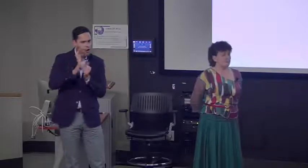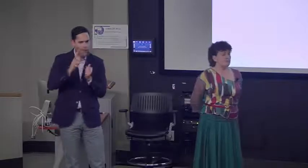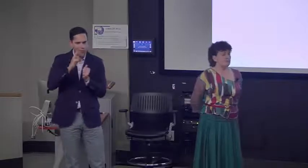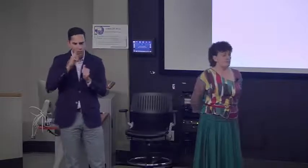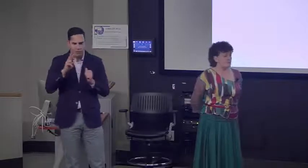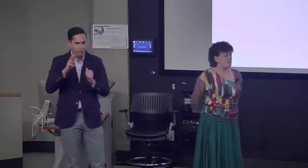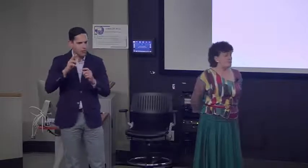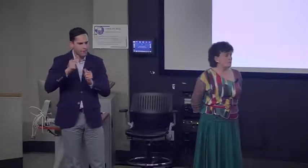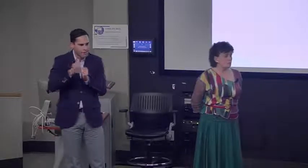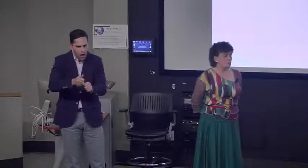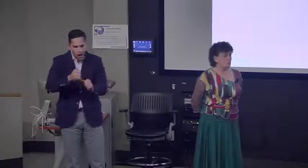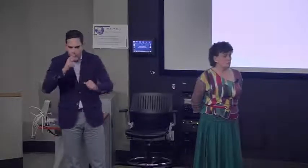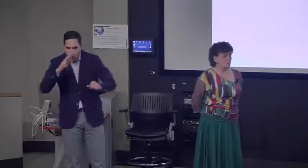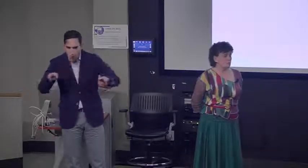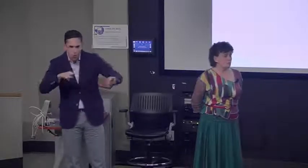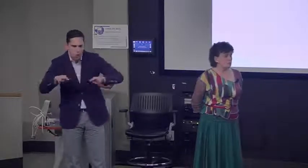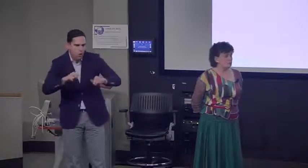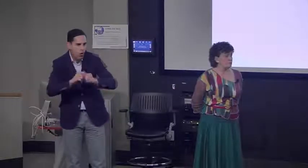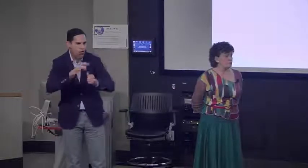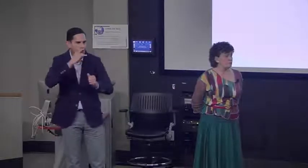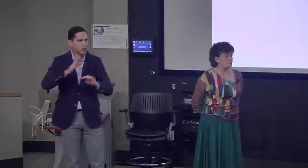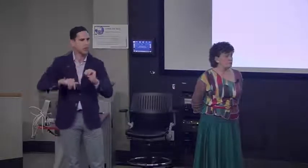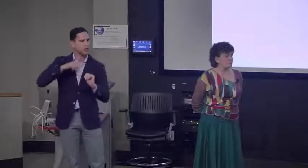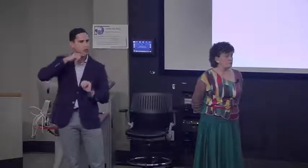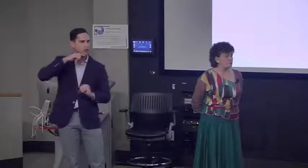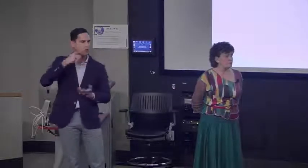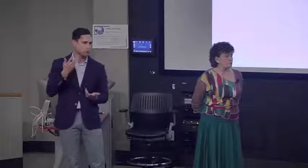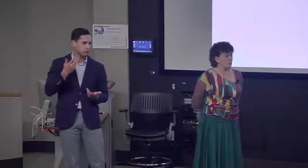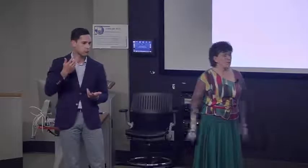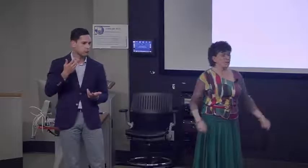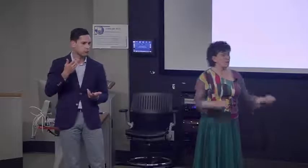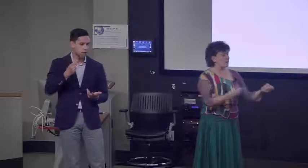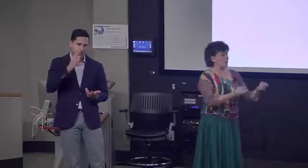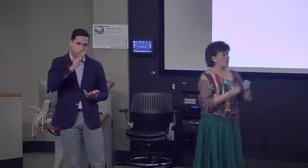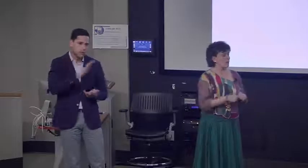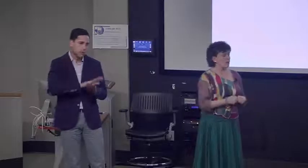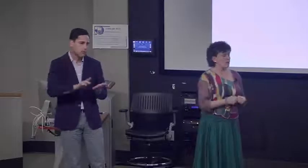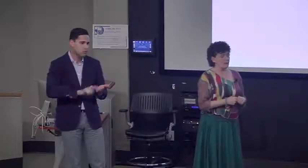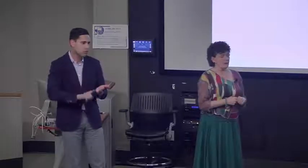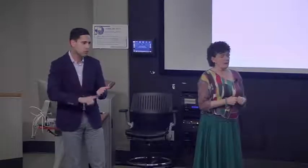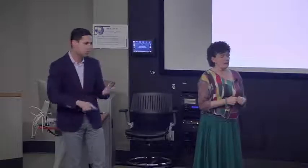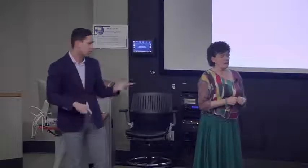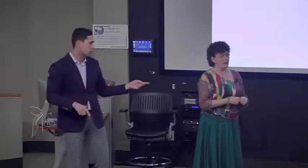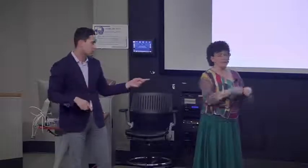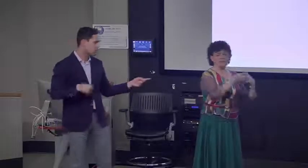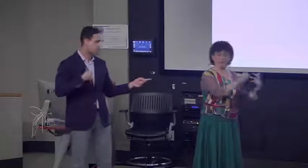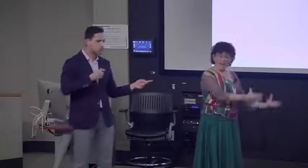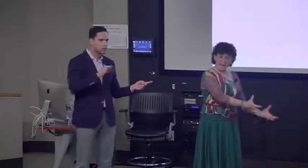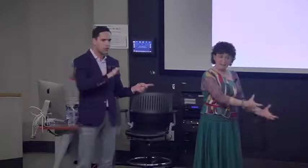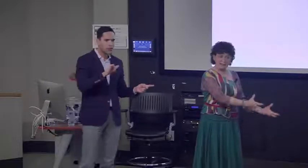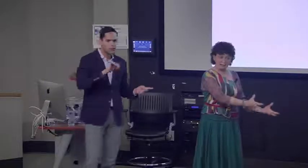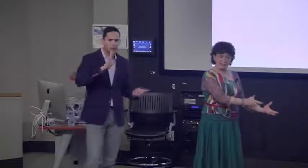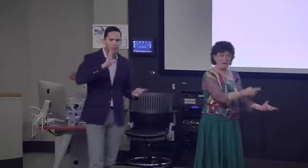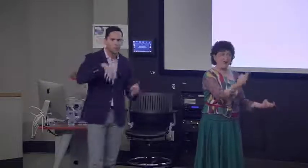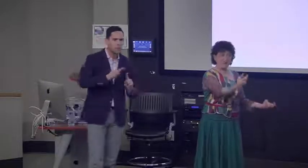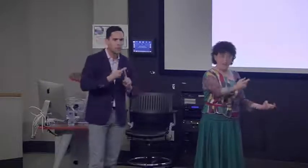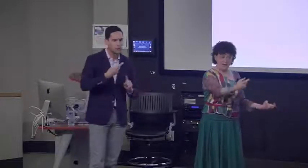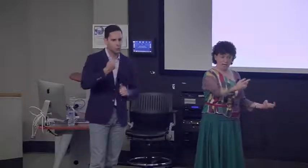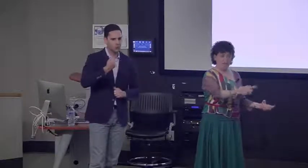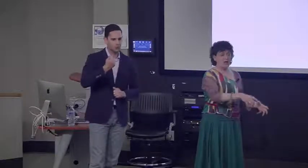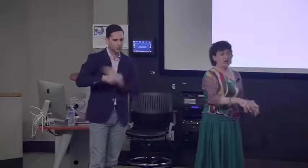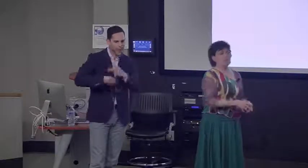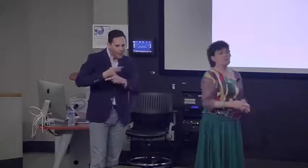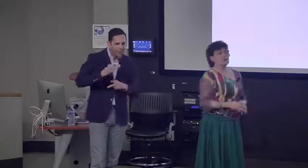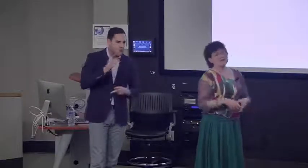than hearing parents. And that would be fascinating, too. I mean, well, we have to talk about what kind of deaf parent, too. If it's a native deaf parent, native